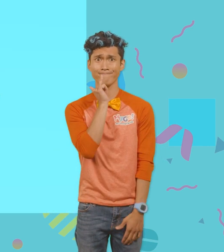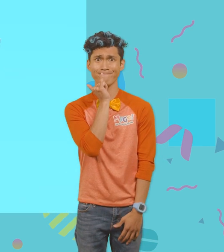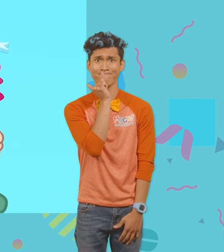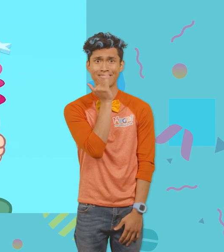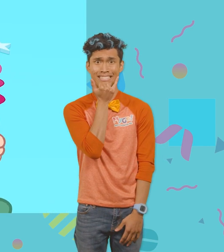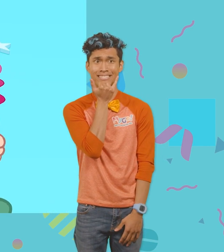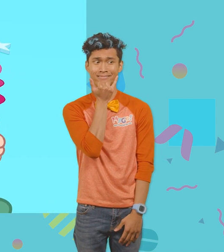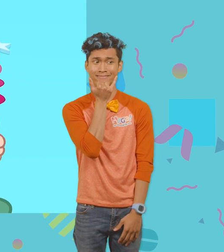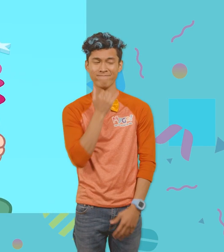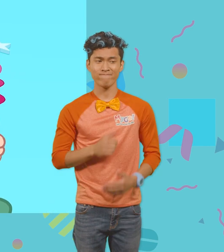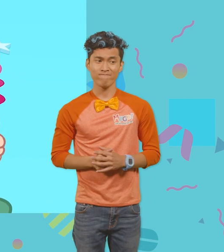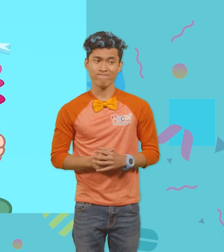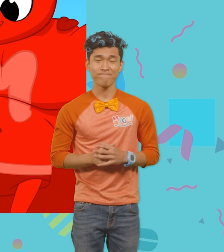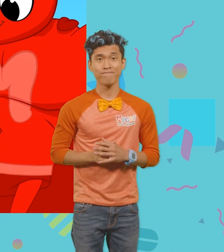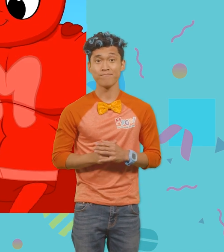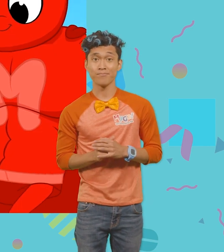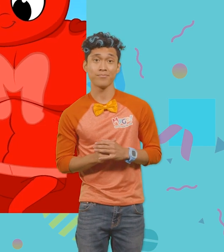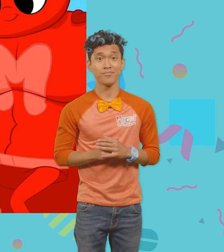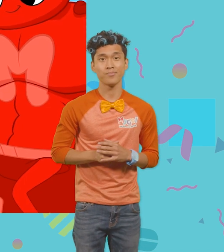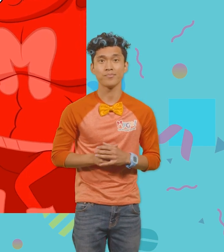Uh-oh. We didn't think that went through.